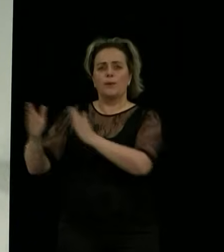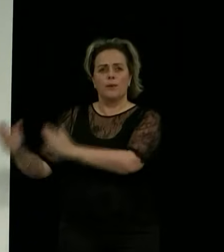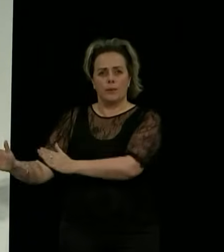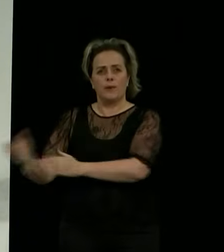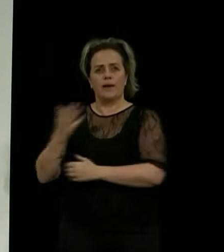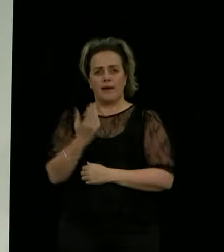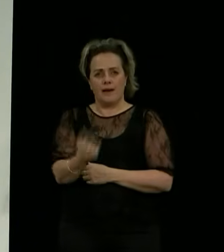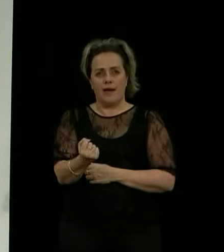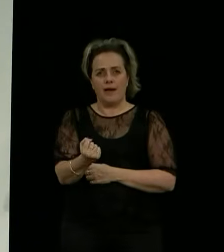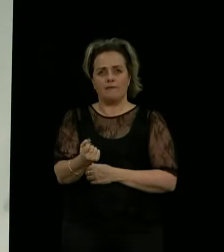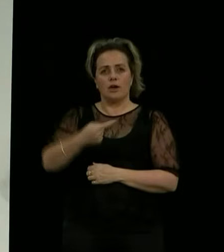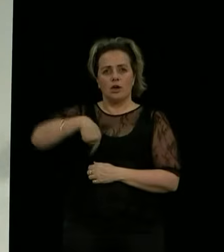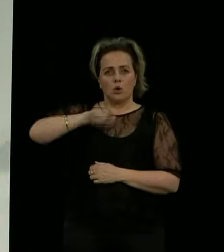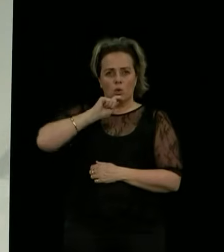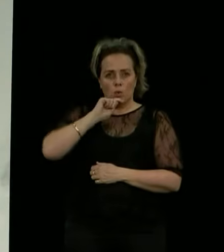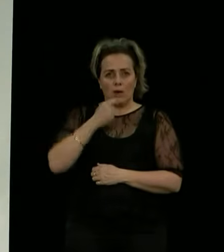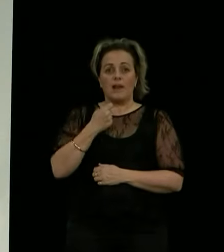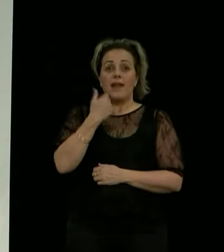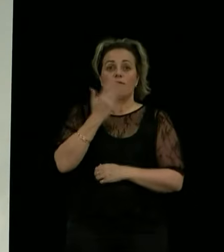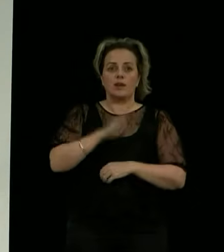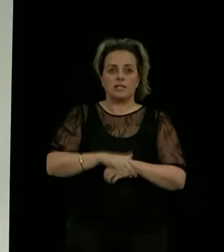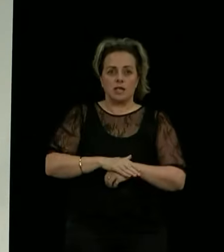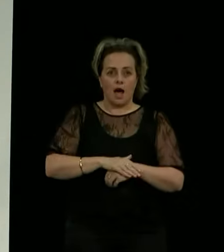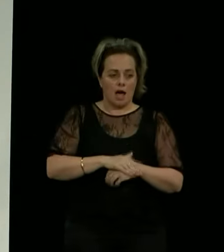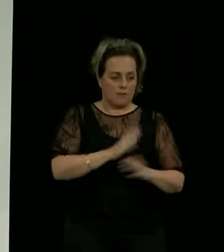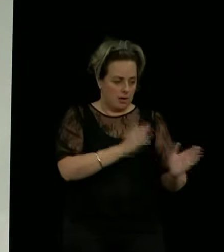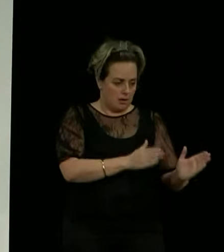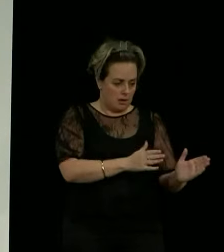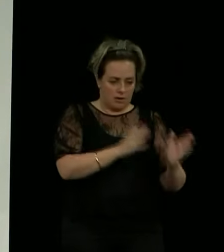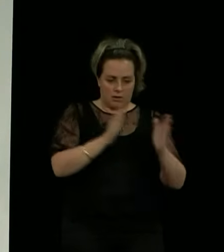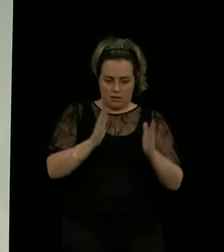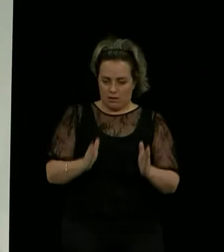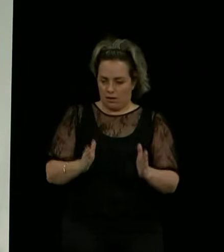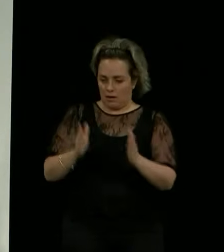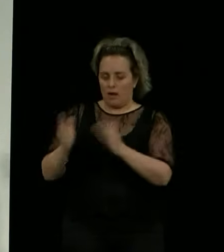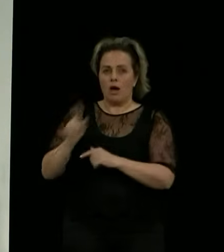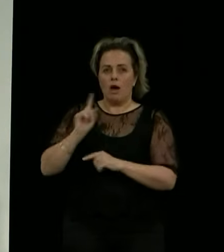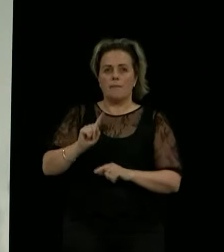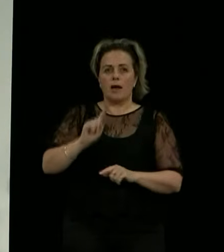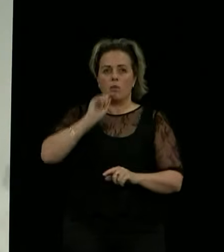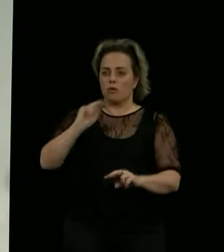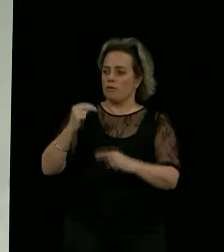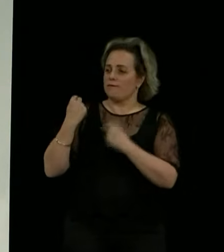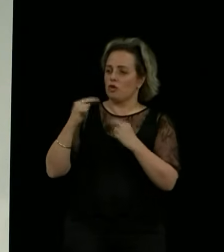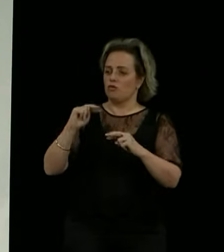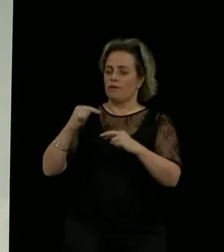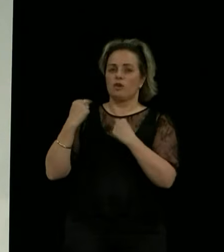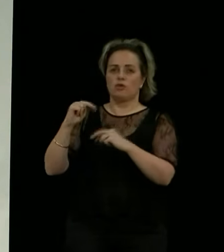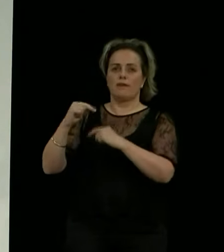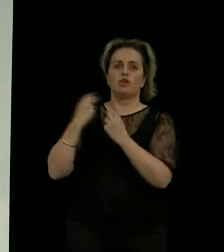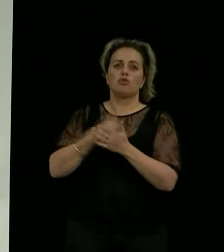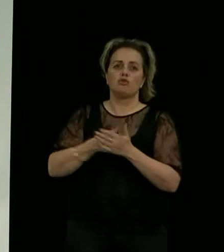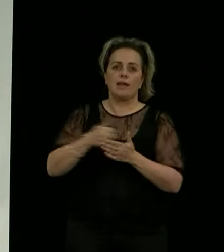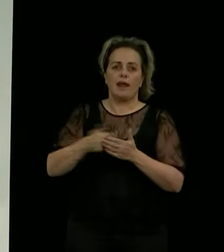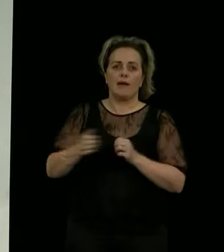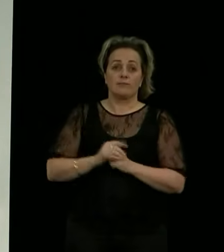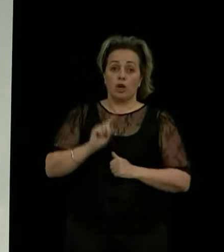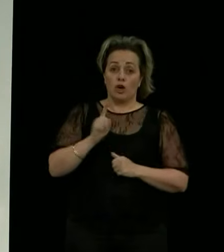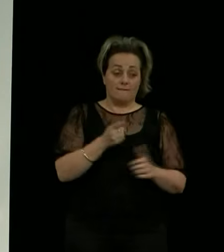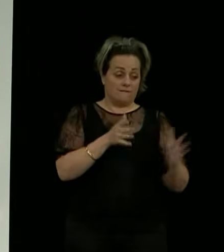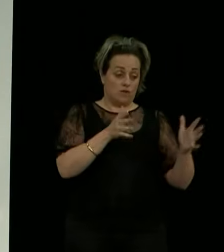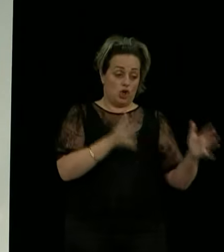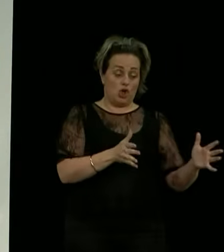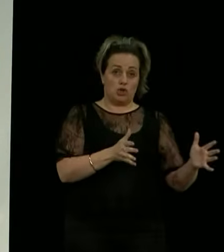the impact of the previous phase before stepping down further. Step 1, Cabinet has